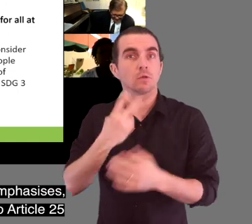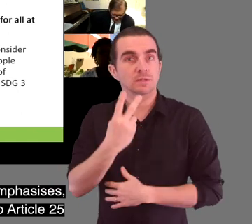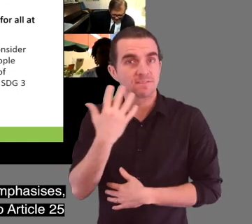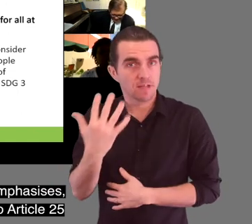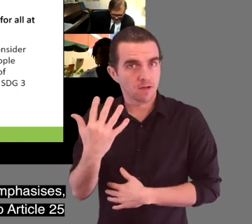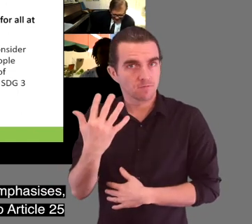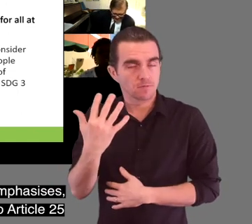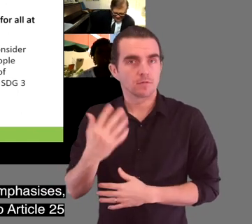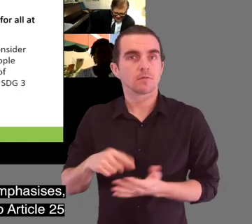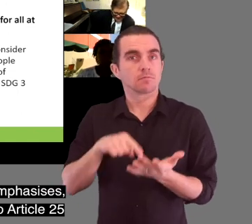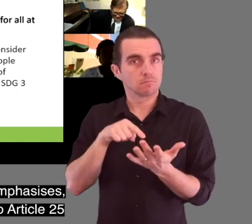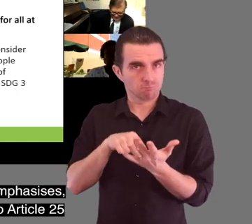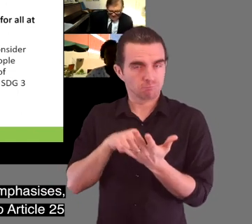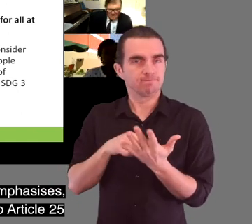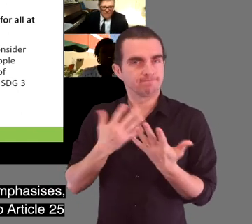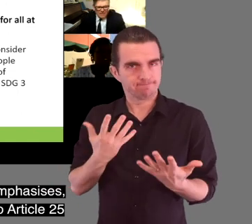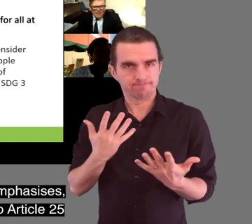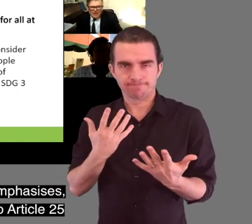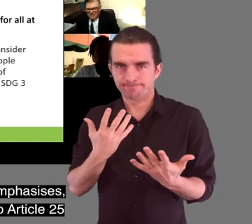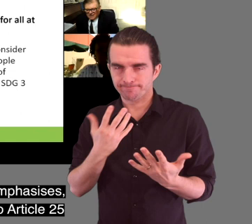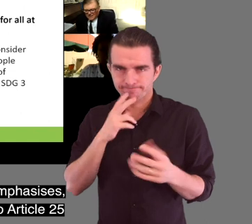emphasizes or